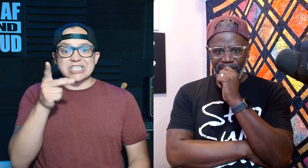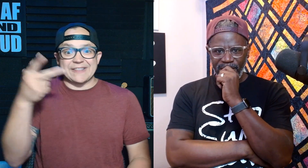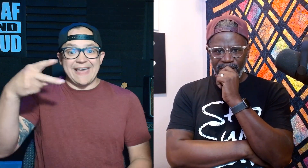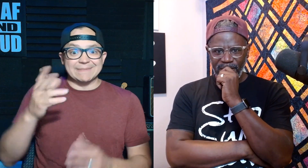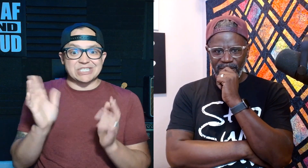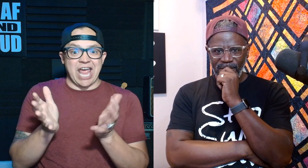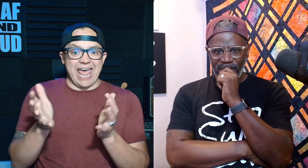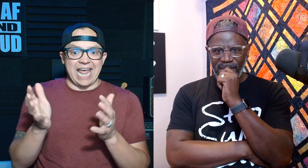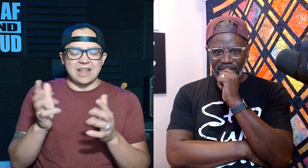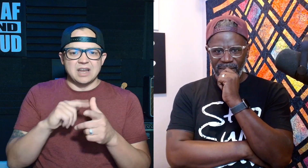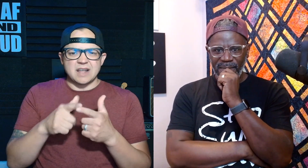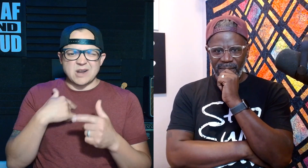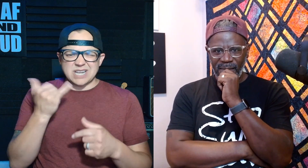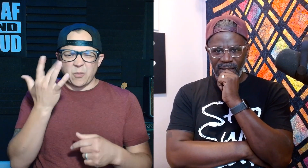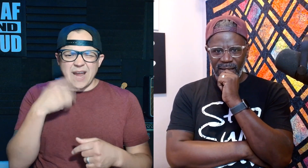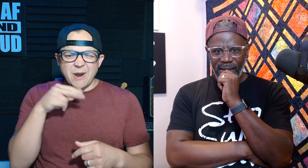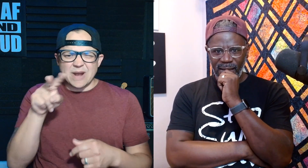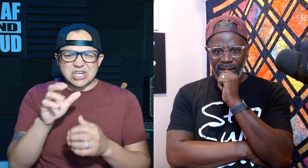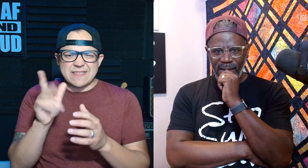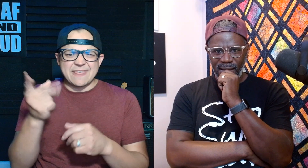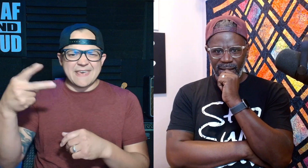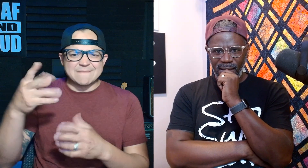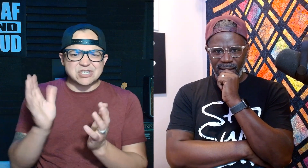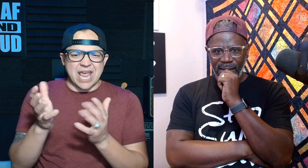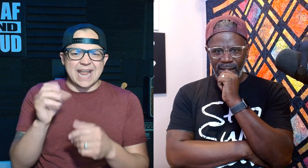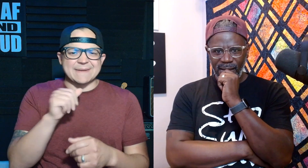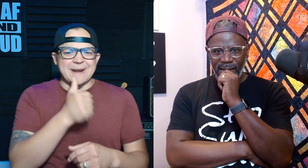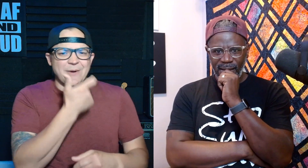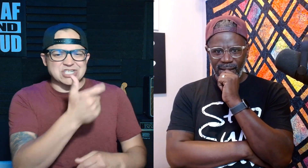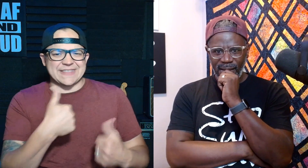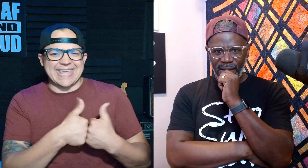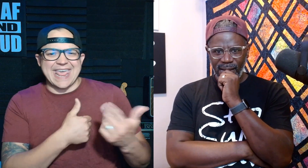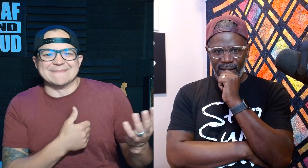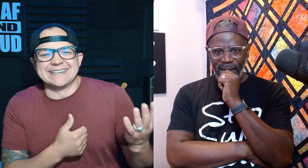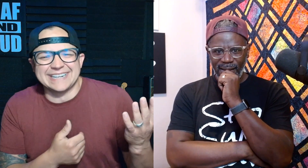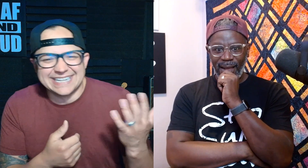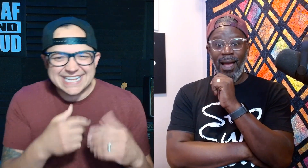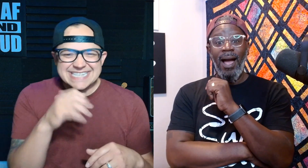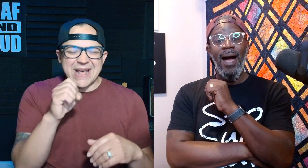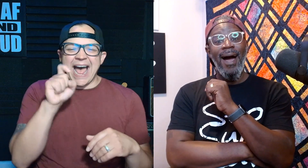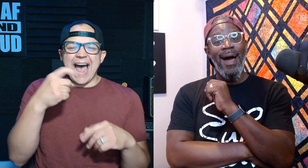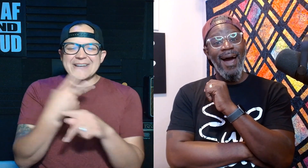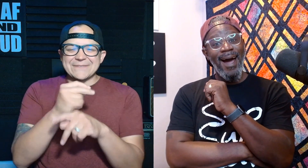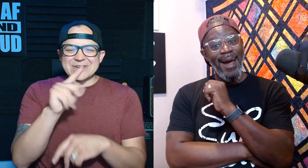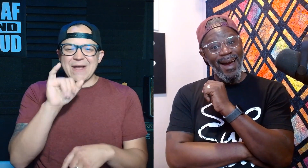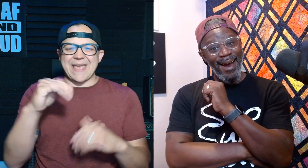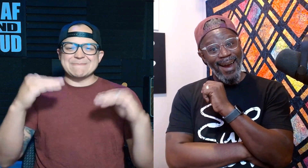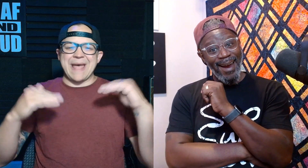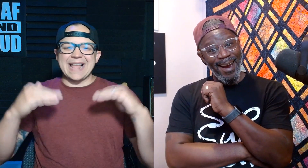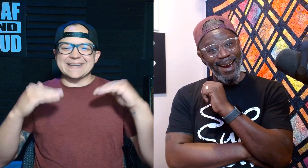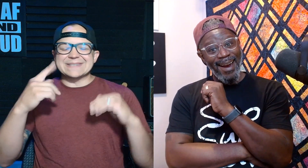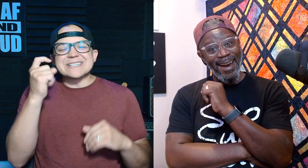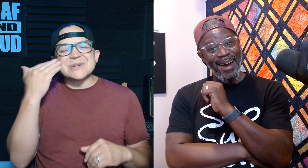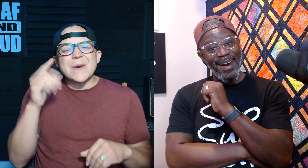just watching them chat. But then I was like, why am I watching them chat and we're not watching the game? So I had to figure out